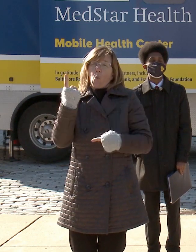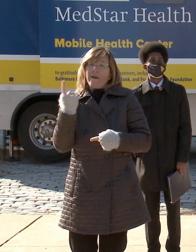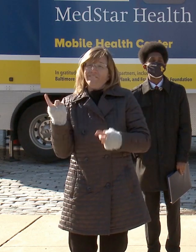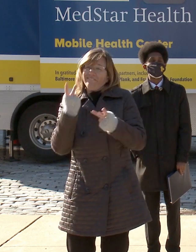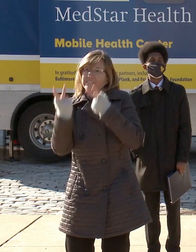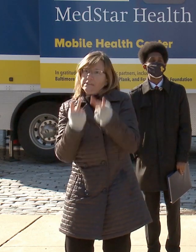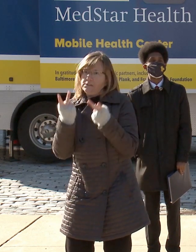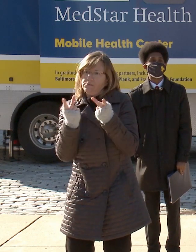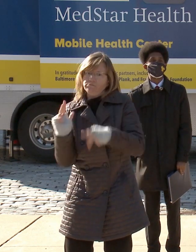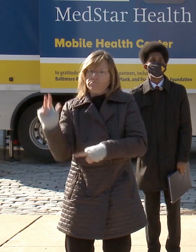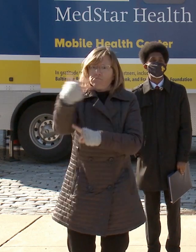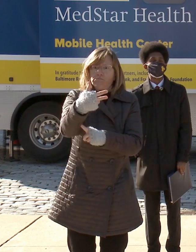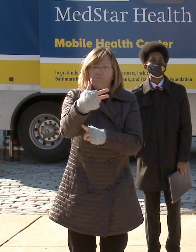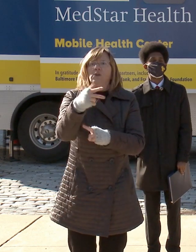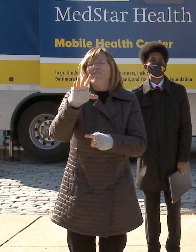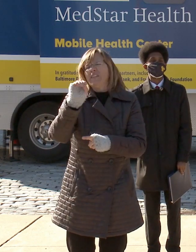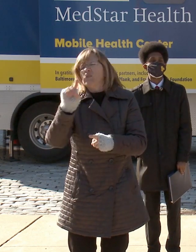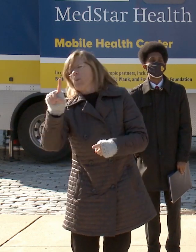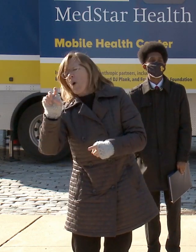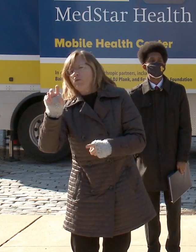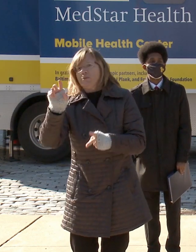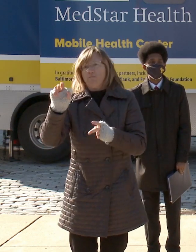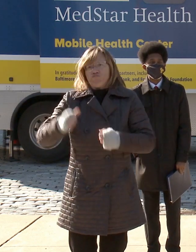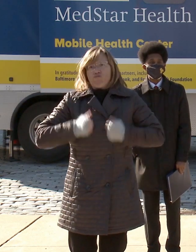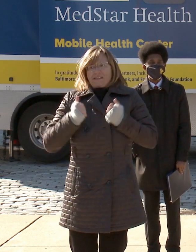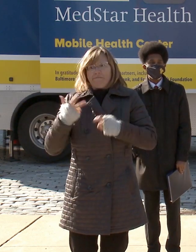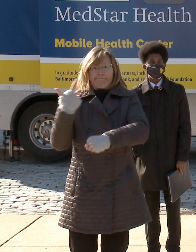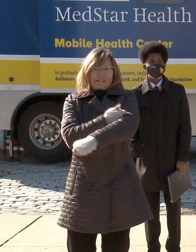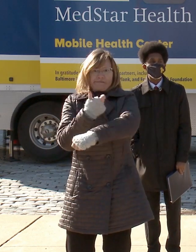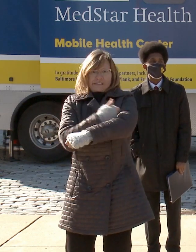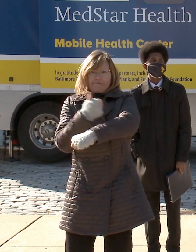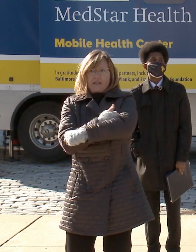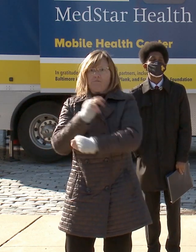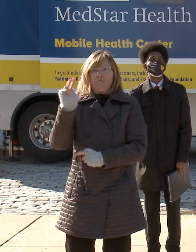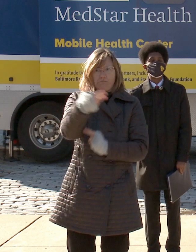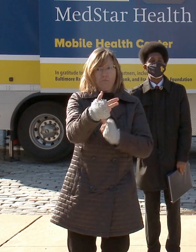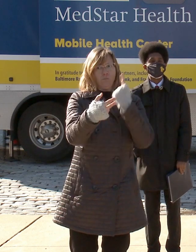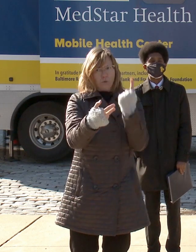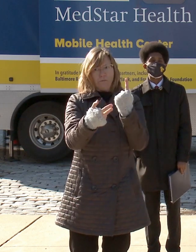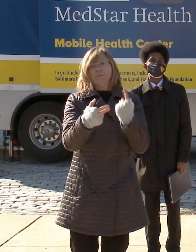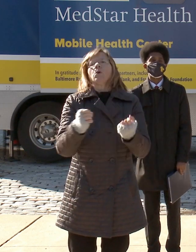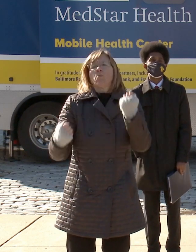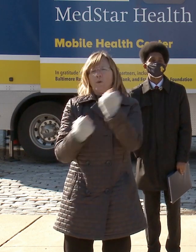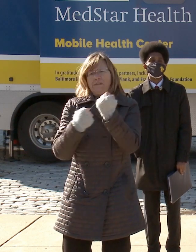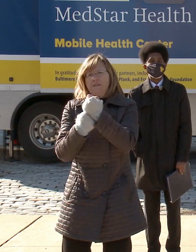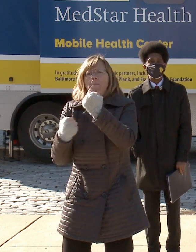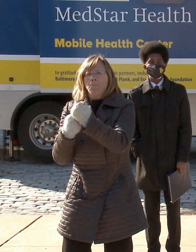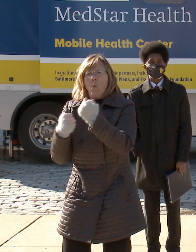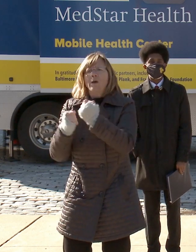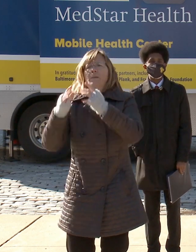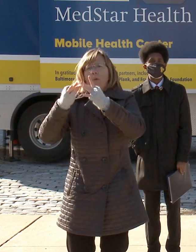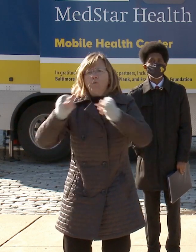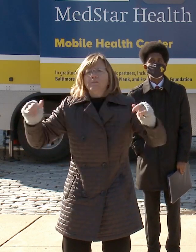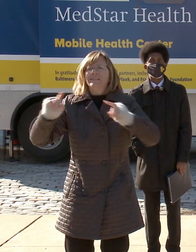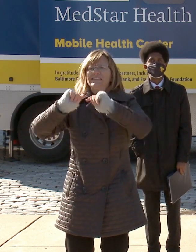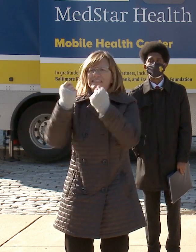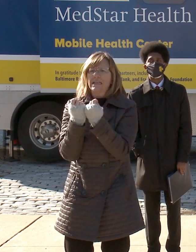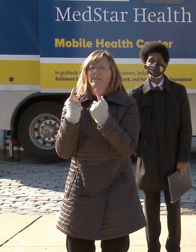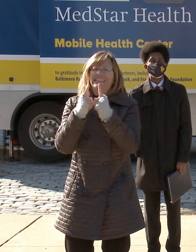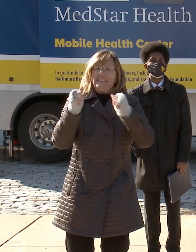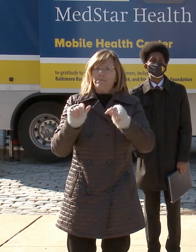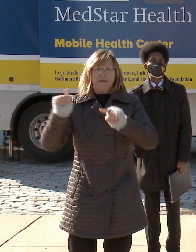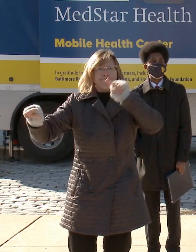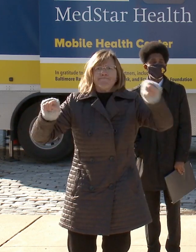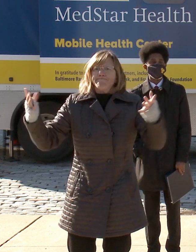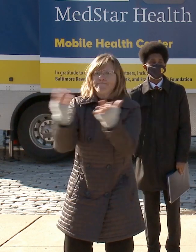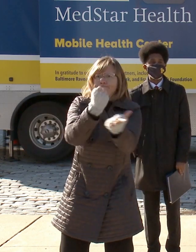over time and with more vaccine supply becoming available, we will eventually be able to support multiple vaccination teams at the same time, with a goal